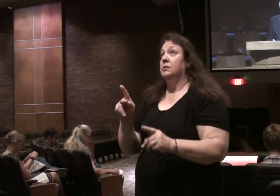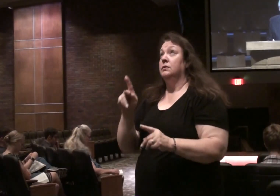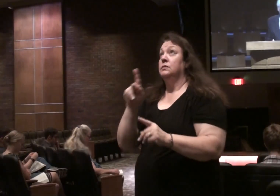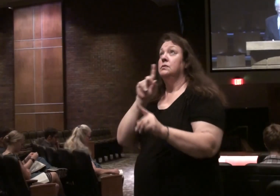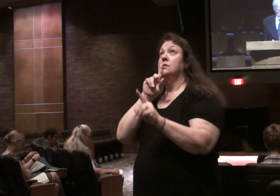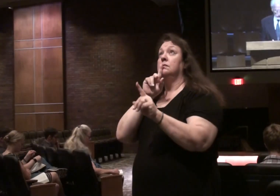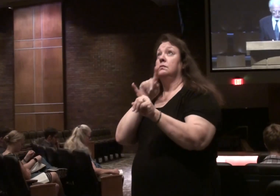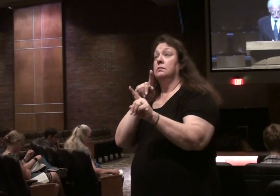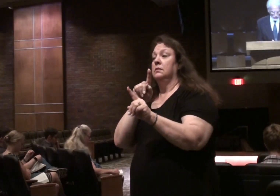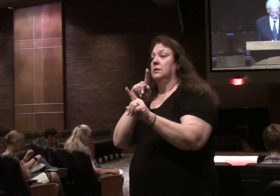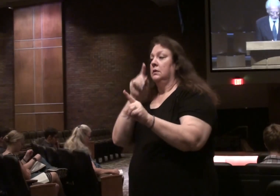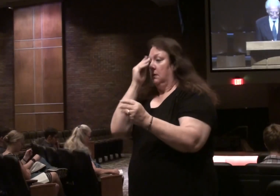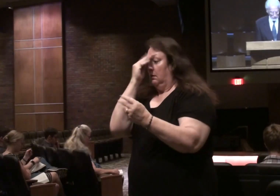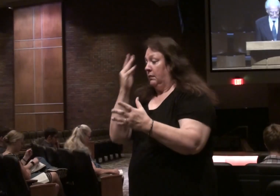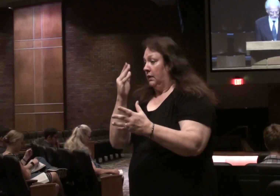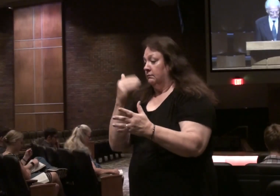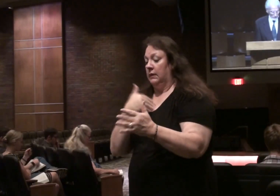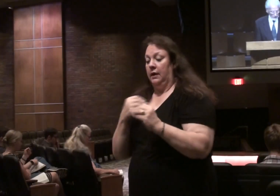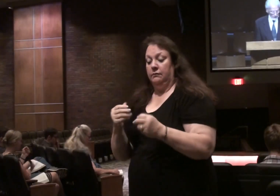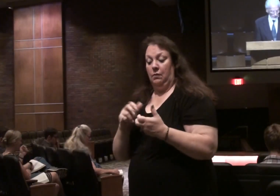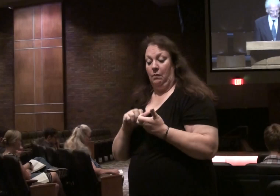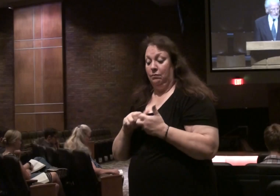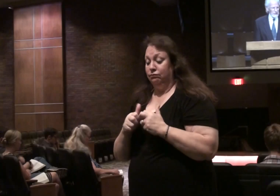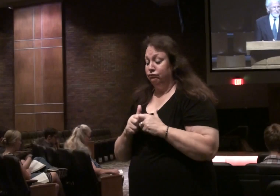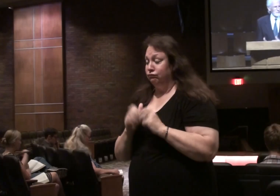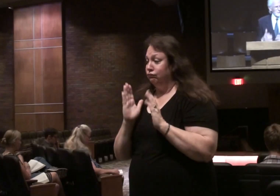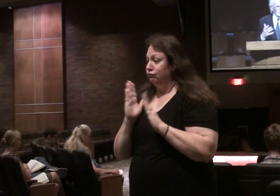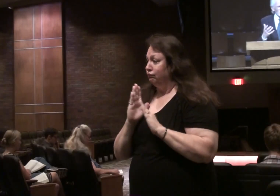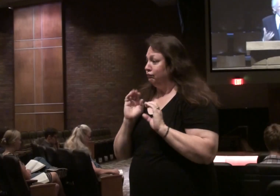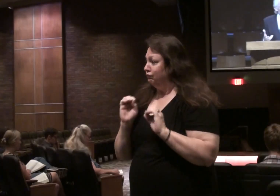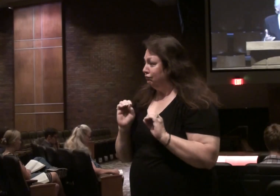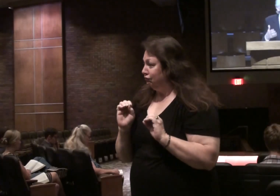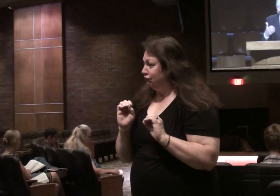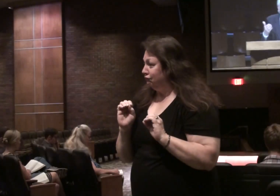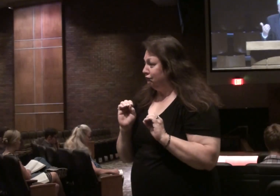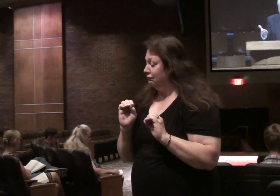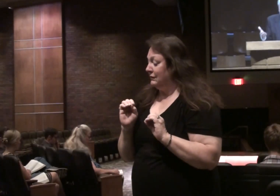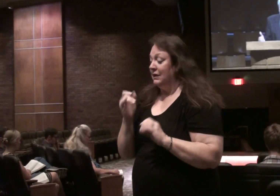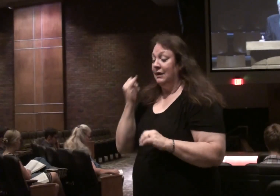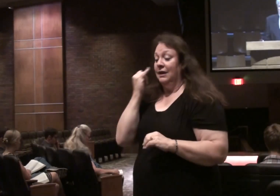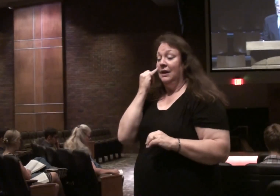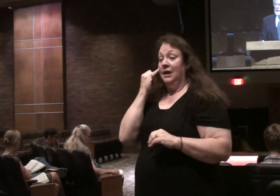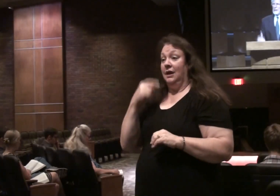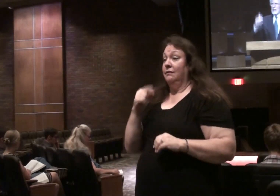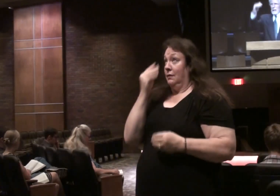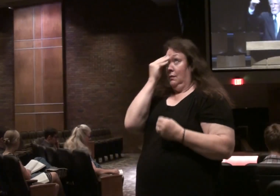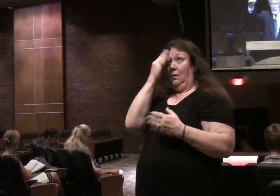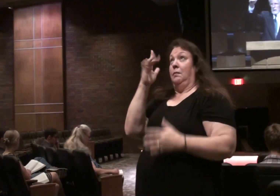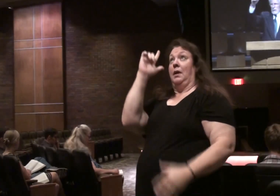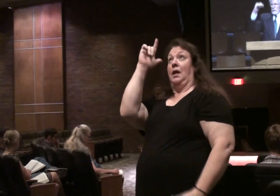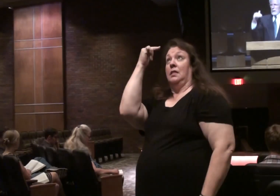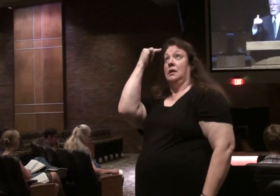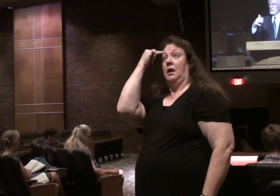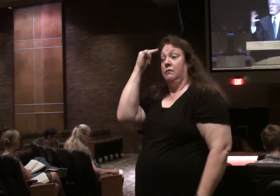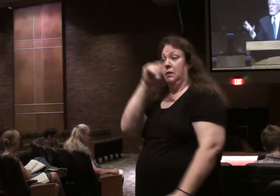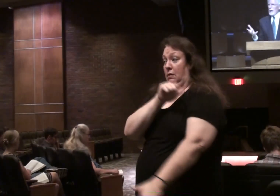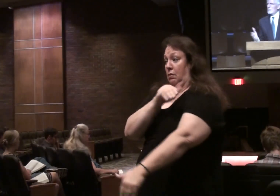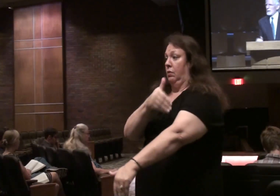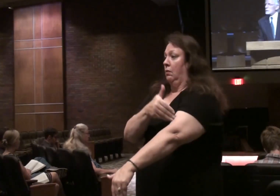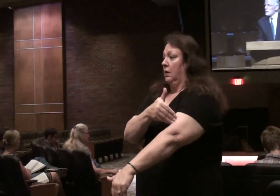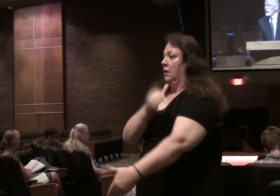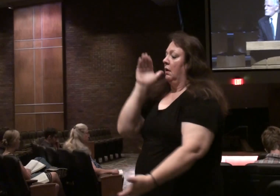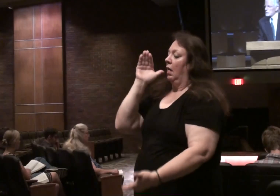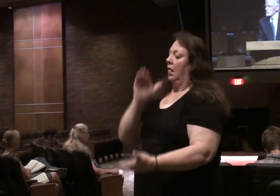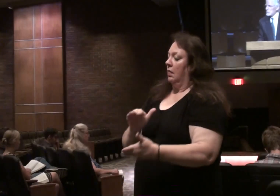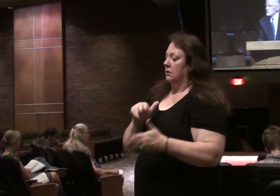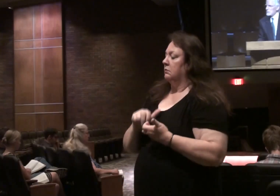command experiences no trouble." In other words, if you obey the governing authorities, you will have